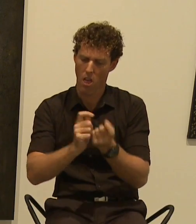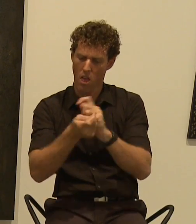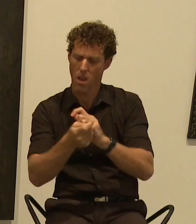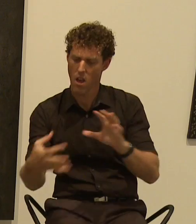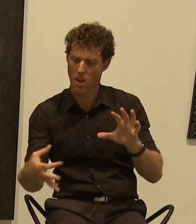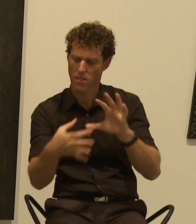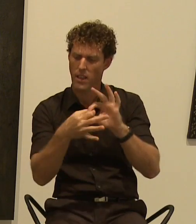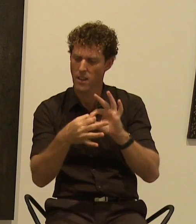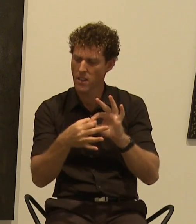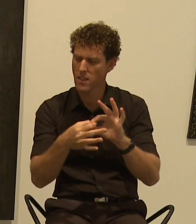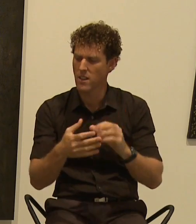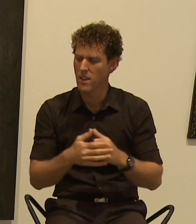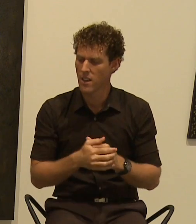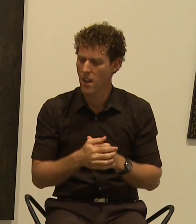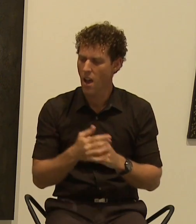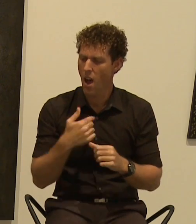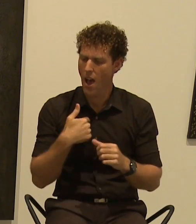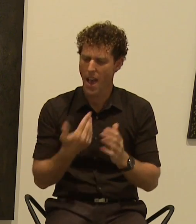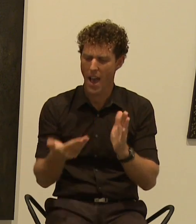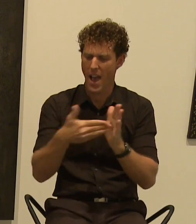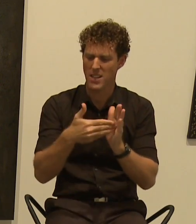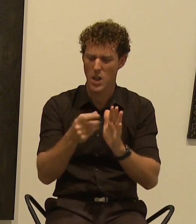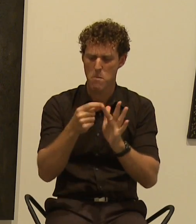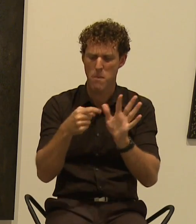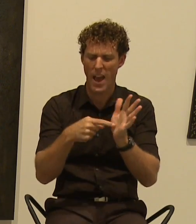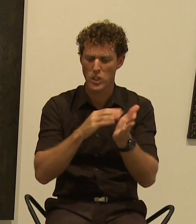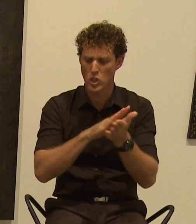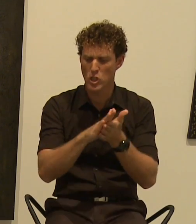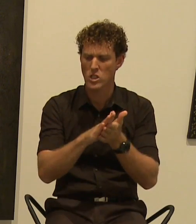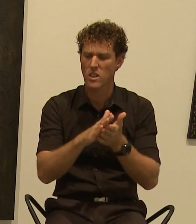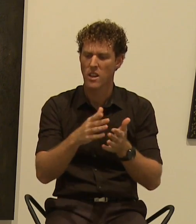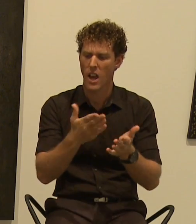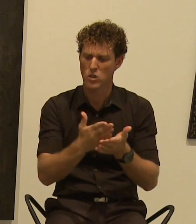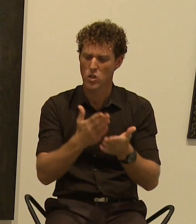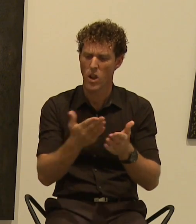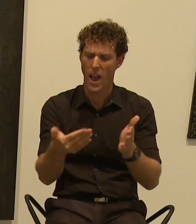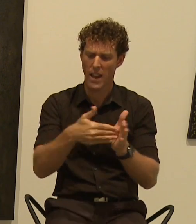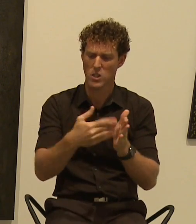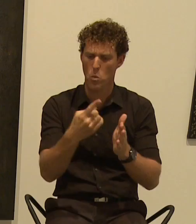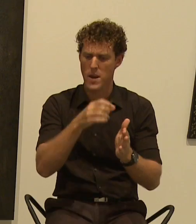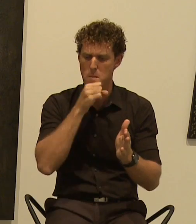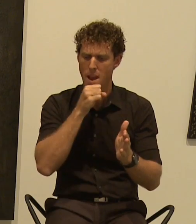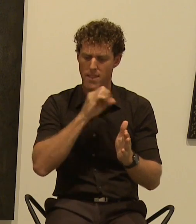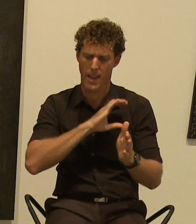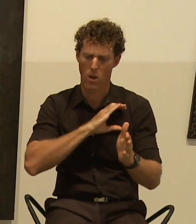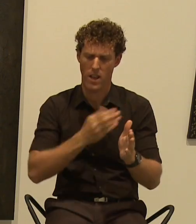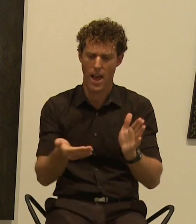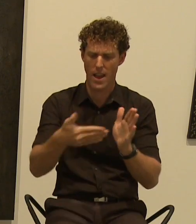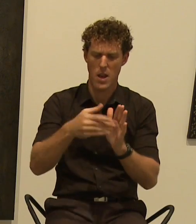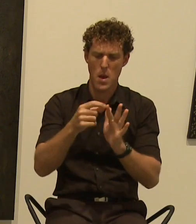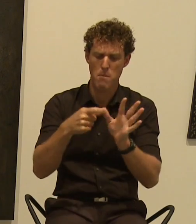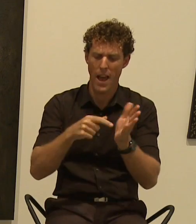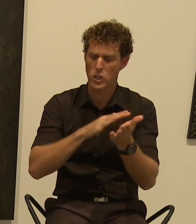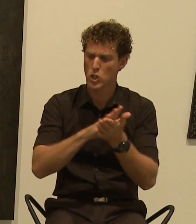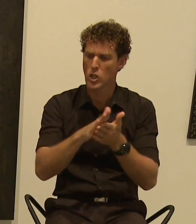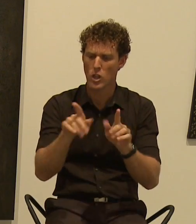and I added a patch and a parrot to his shoulder. And instead of Captain Cook,